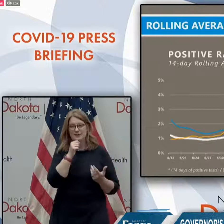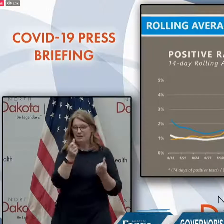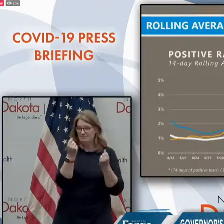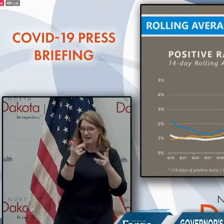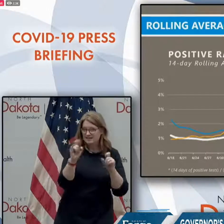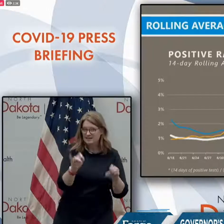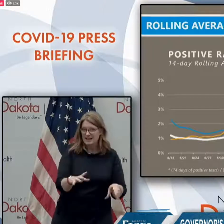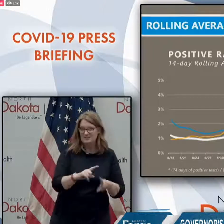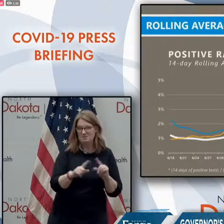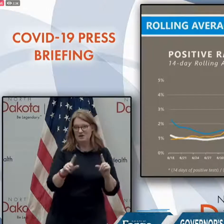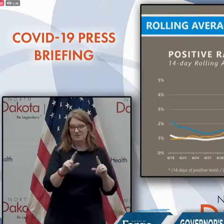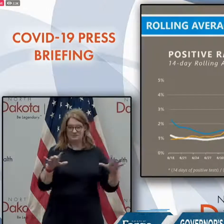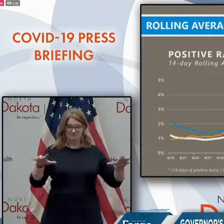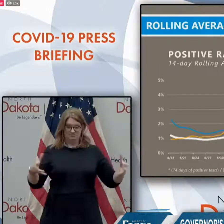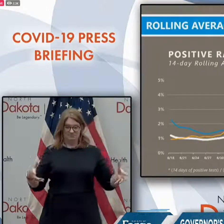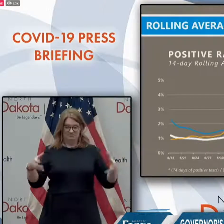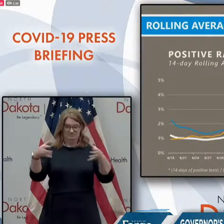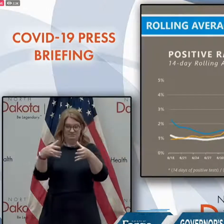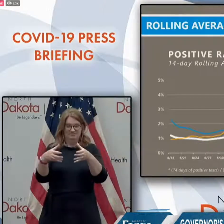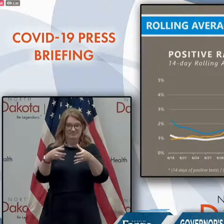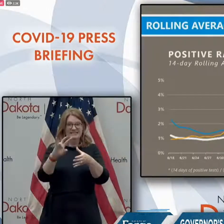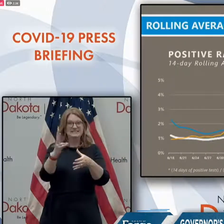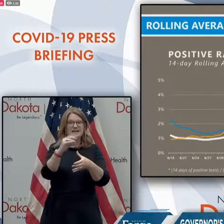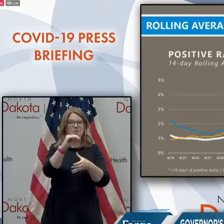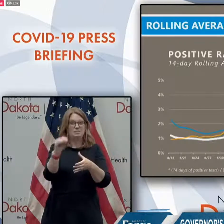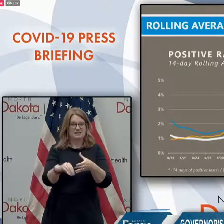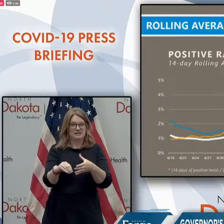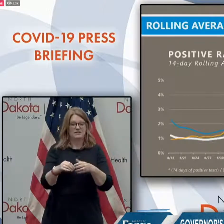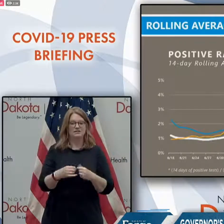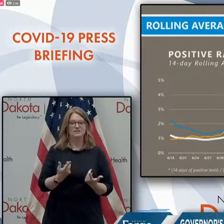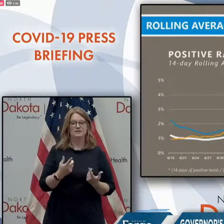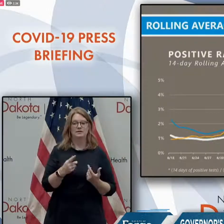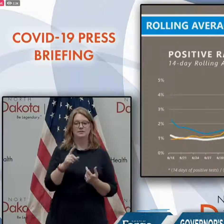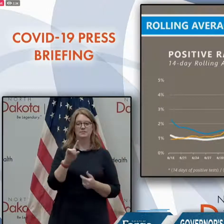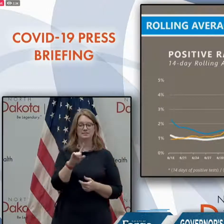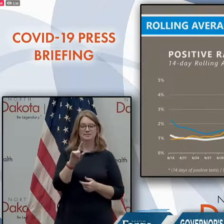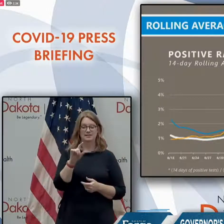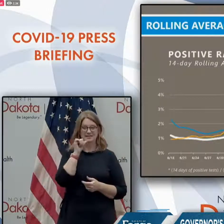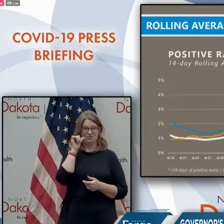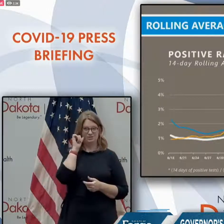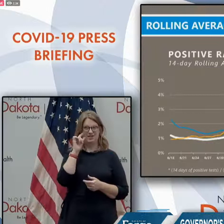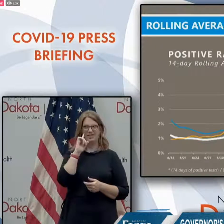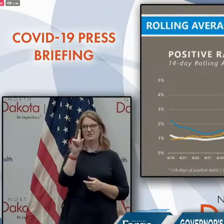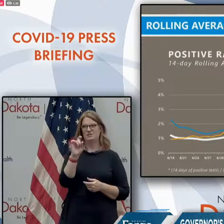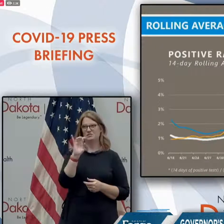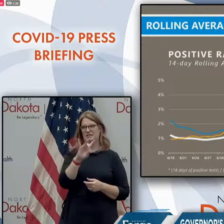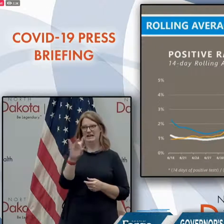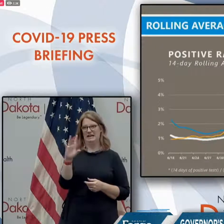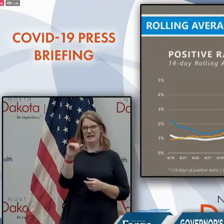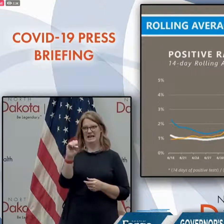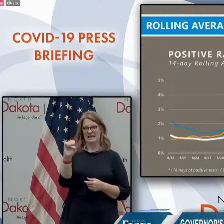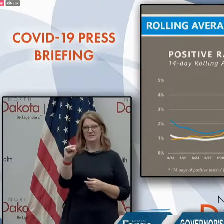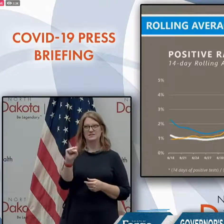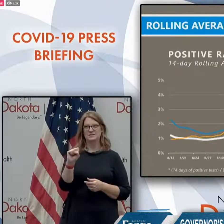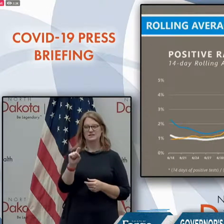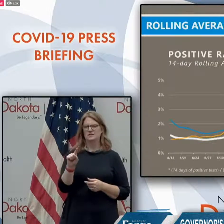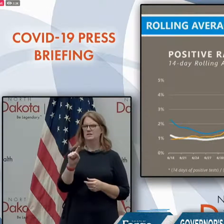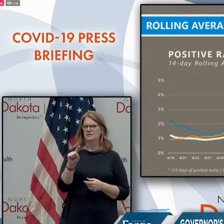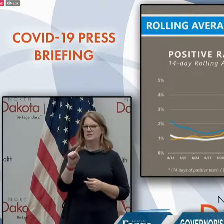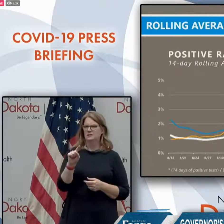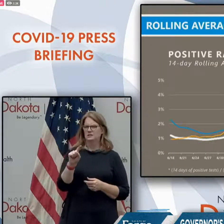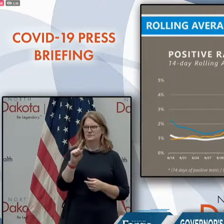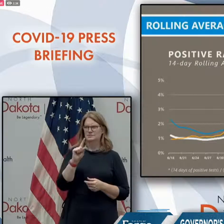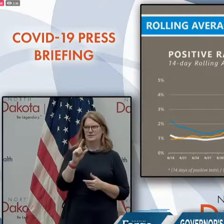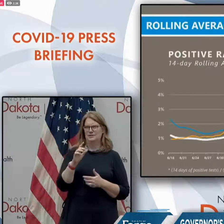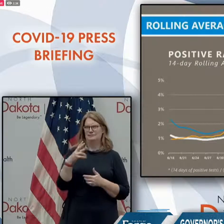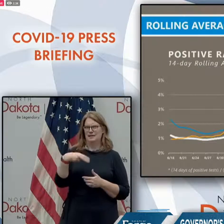still a high number of positives, 188 cases. That's, I think, close to one of the highest number of case